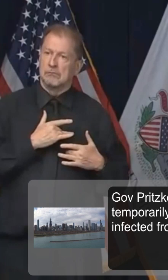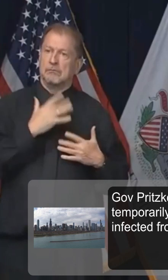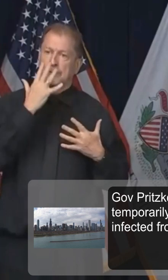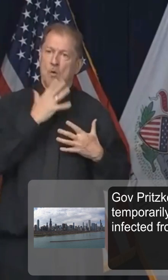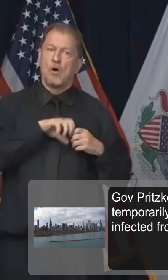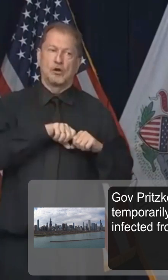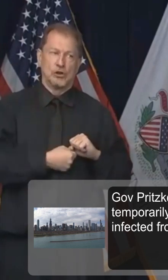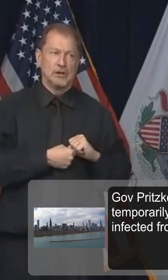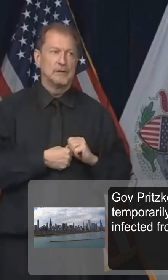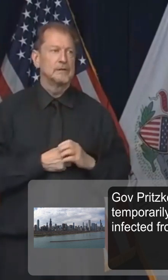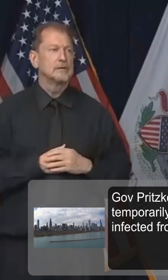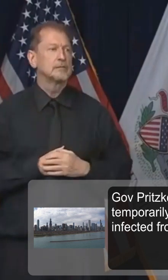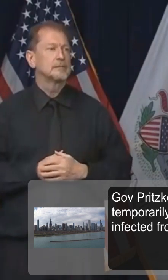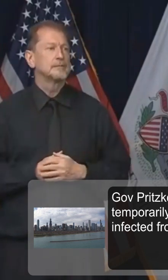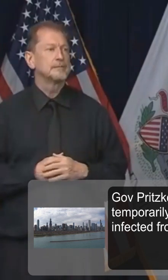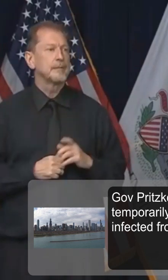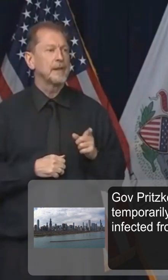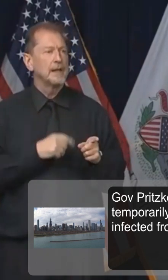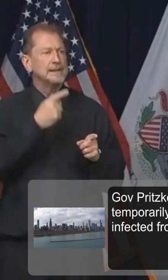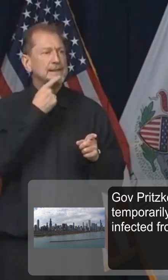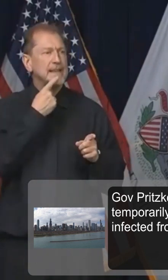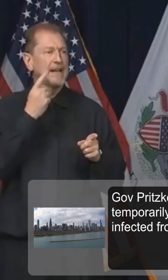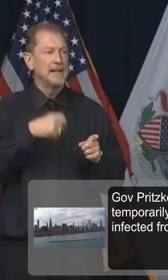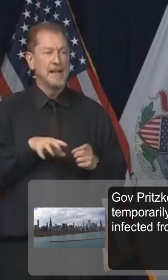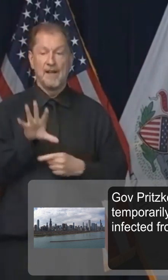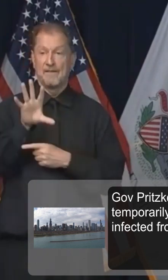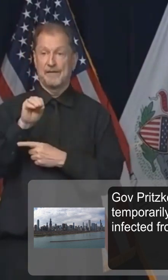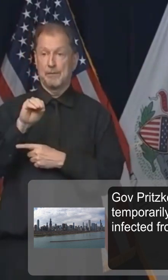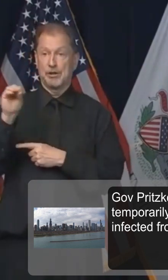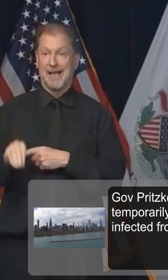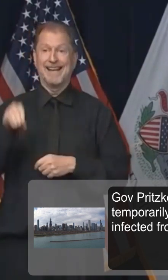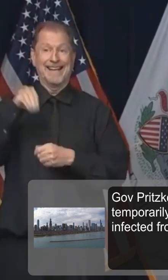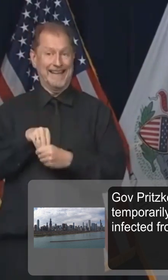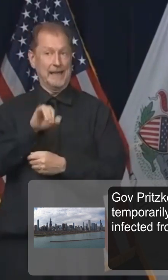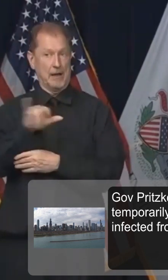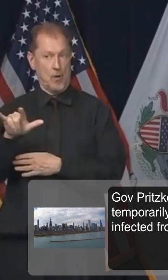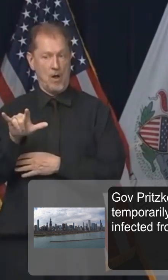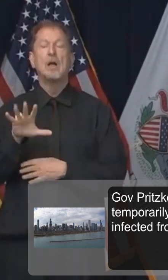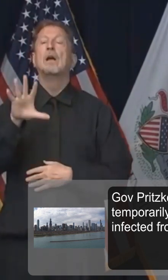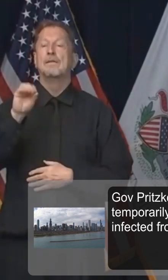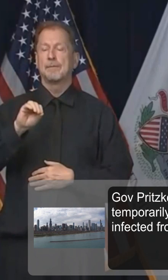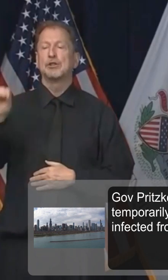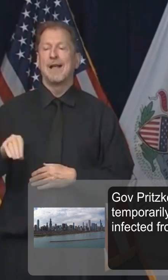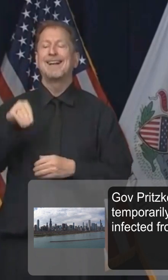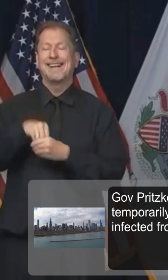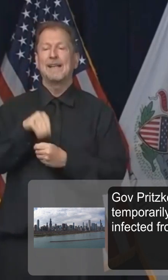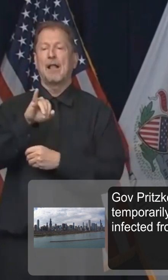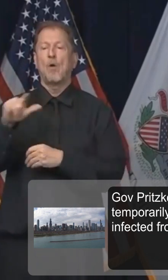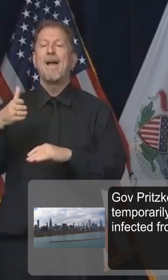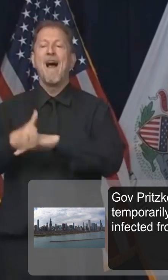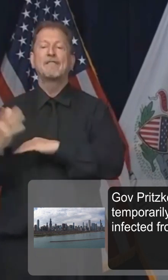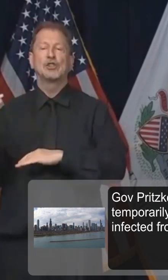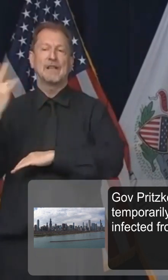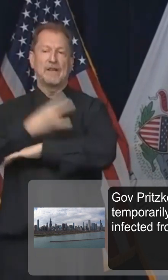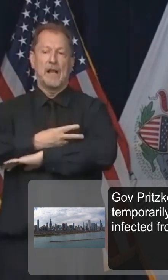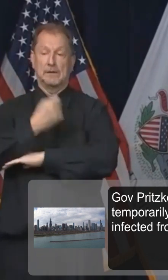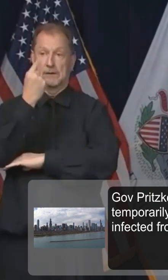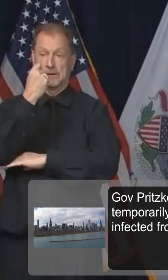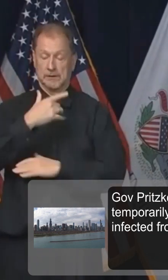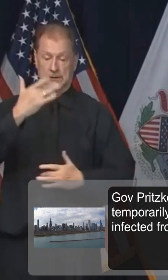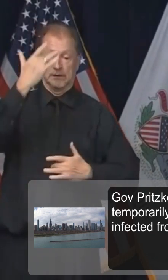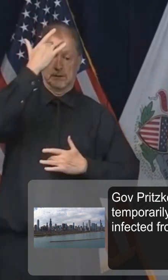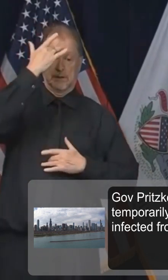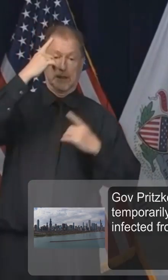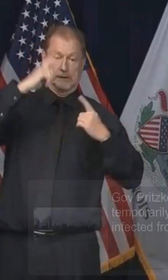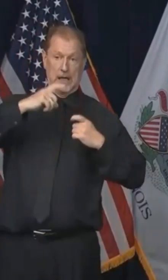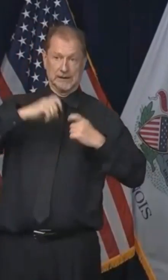The 50%, I'm sorry, the 50%, just to follow, the 50%, that's Illinois. That's Illinois. That was just the cases that we had 7 days post a positive